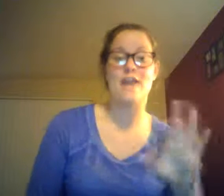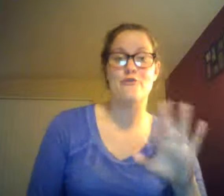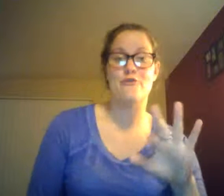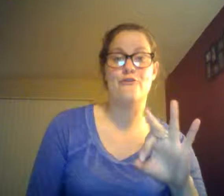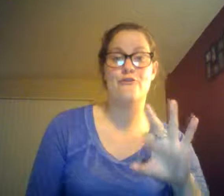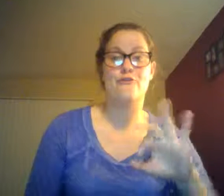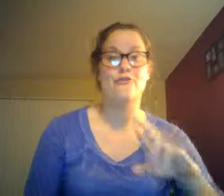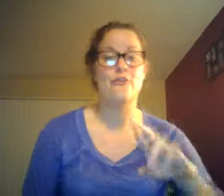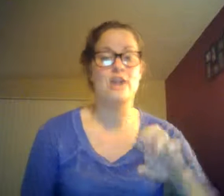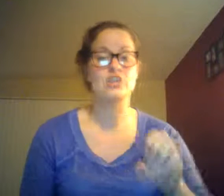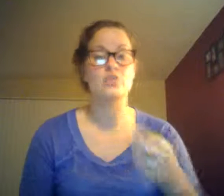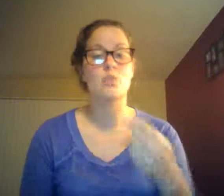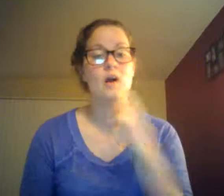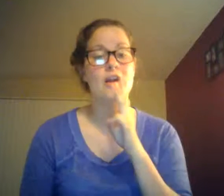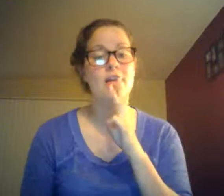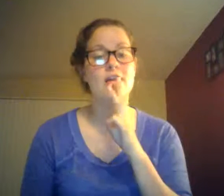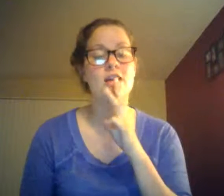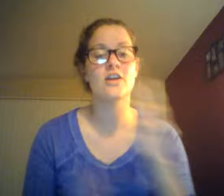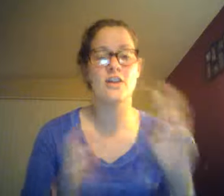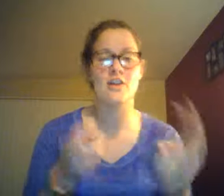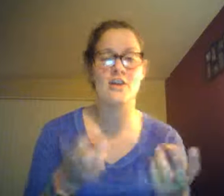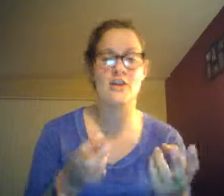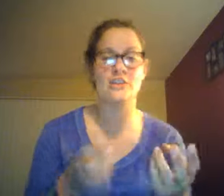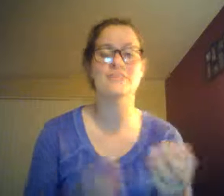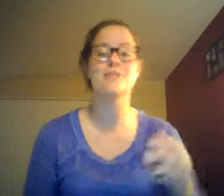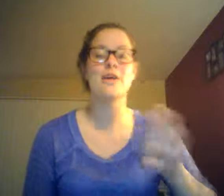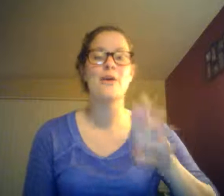and fresh water called